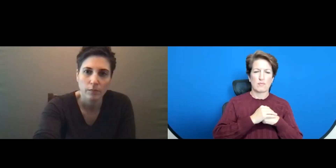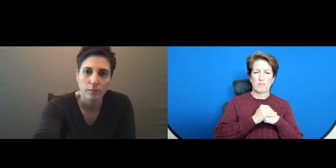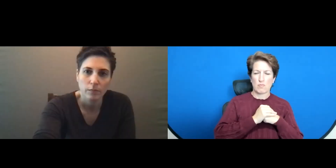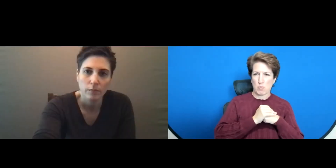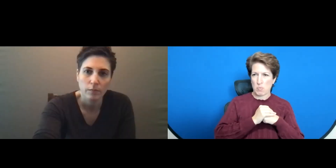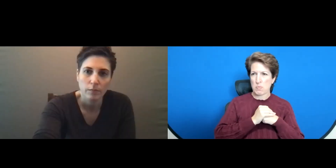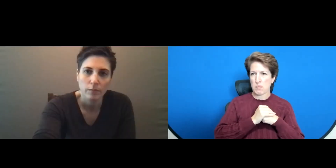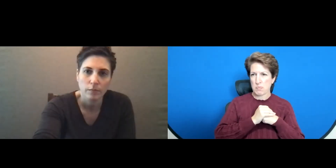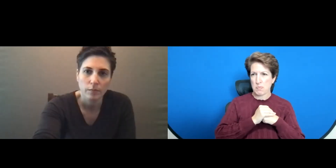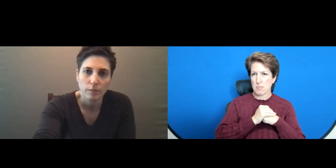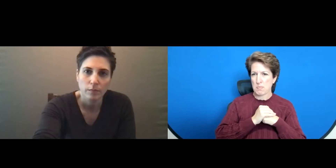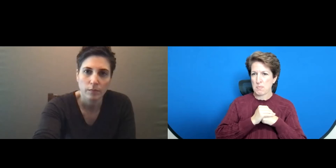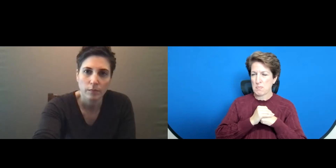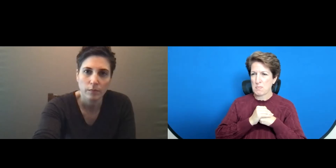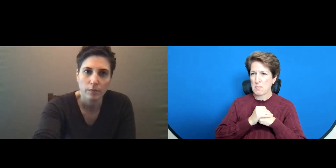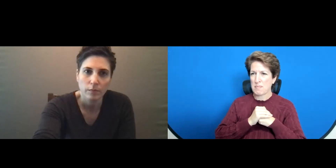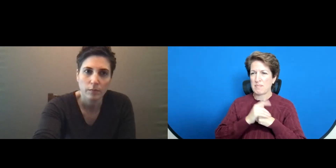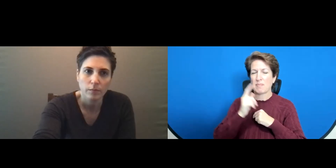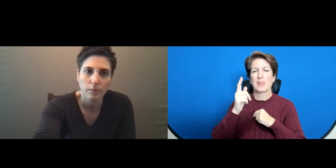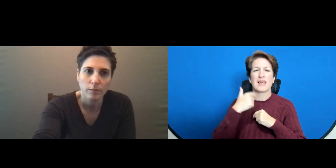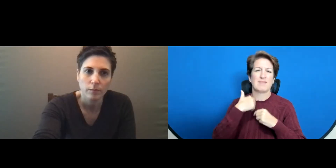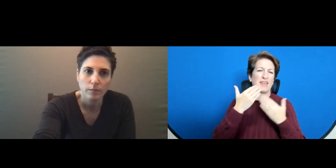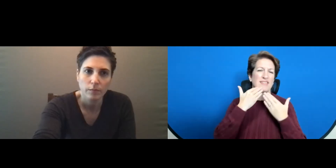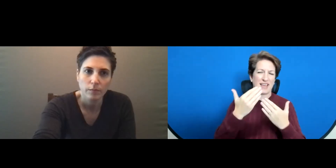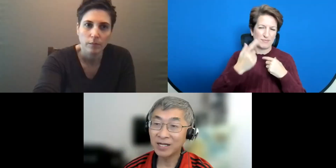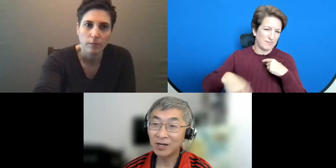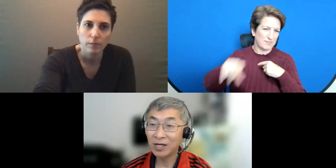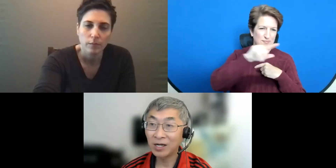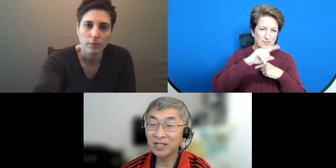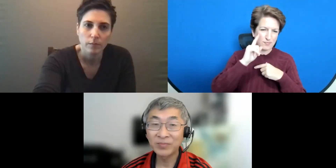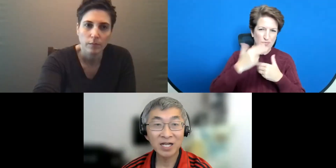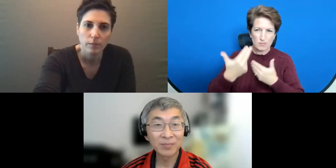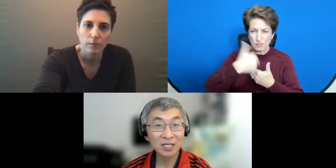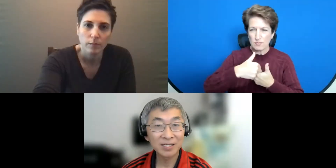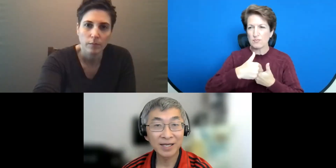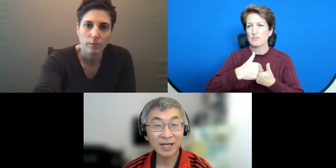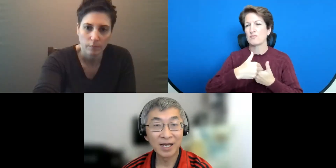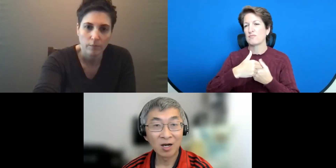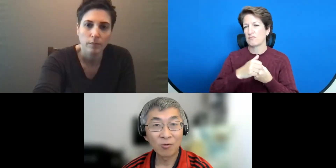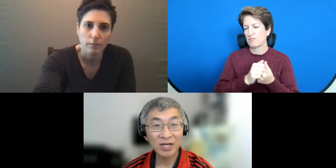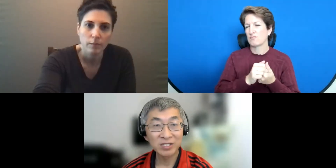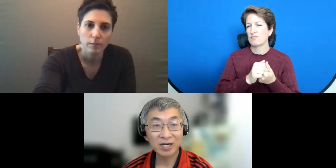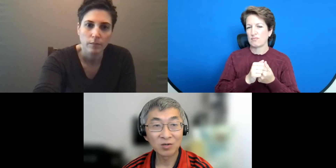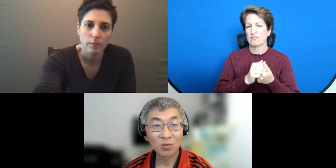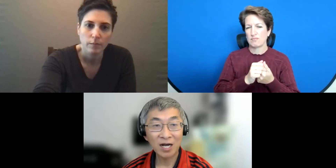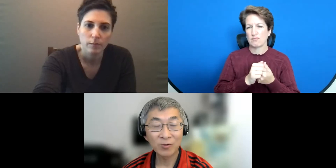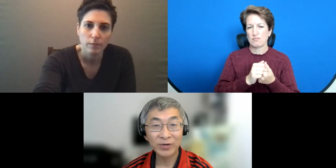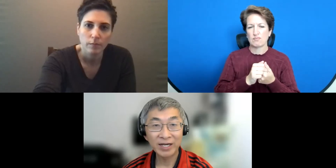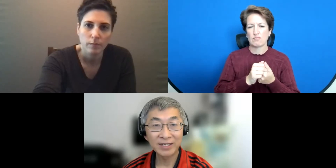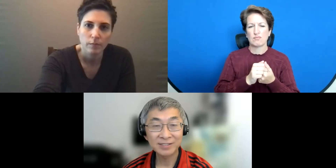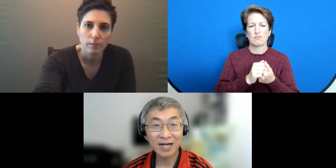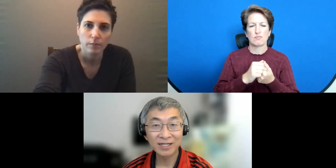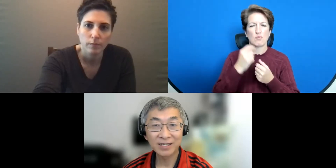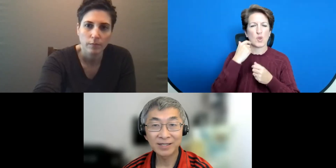And again, thanks everyone for coming. And I shared a little bit about the rationale why